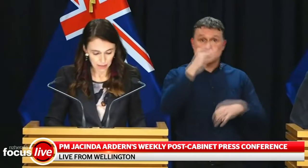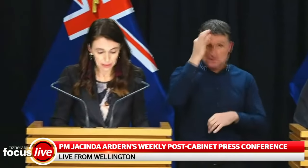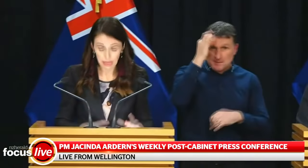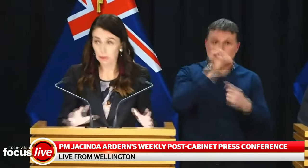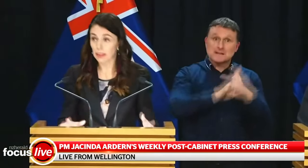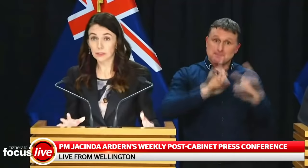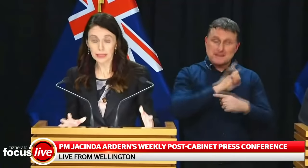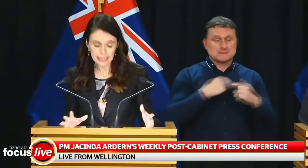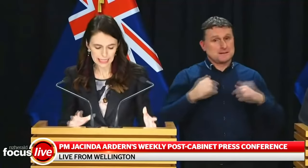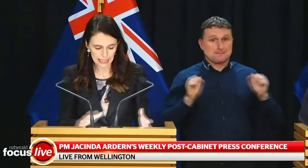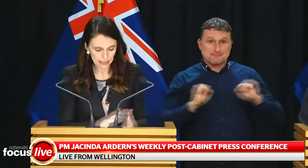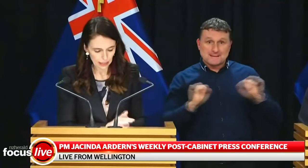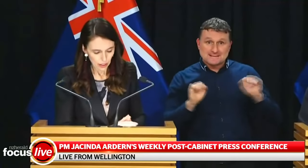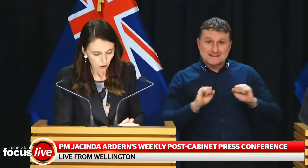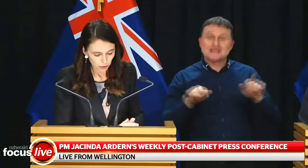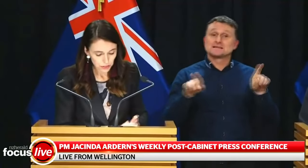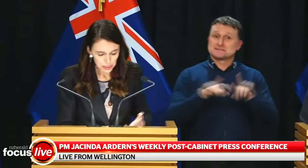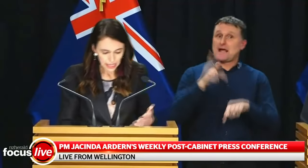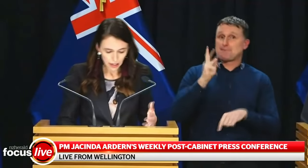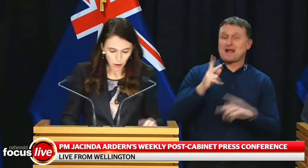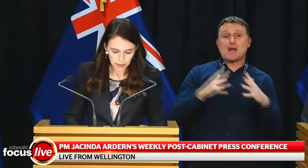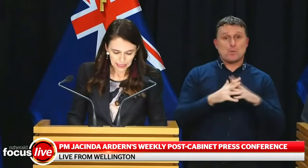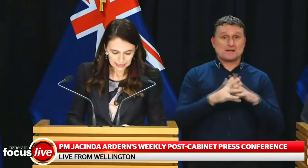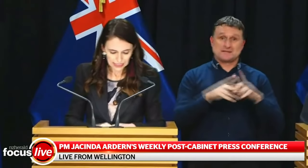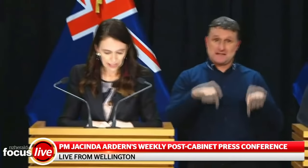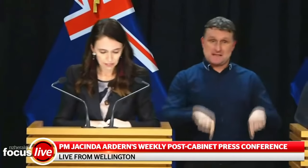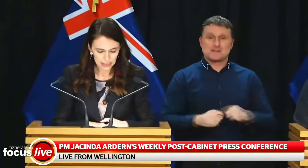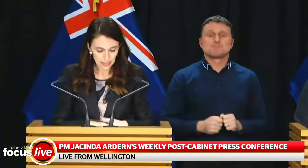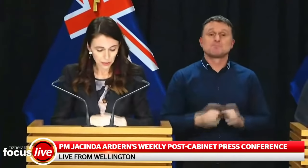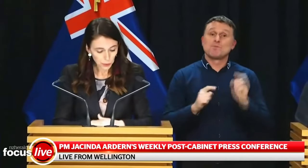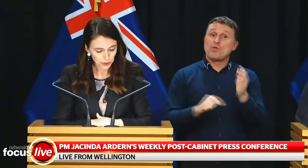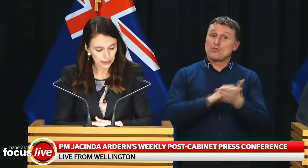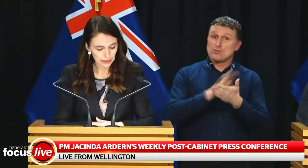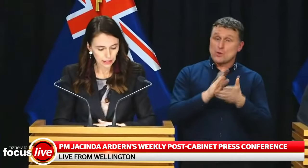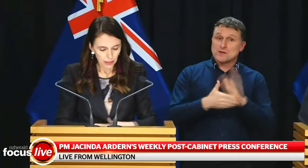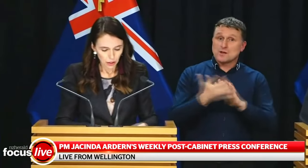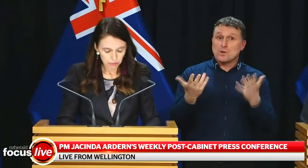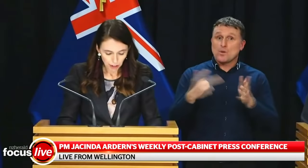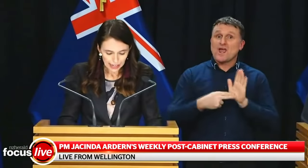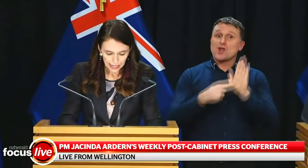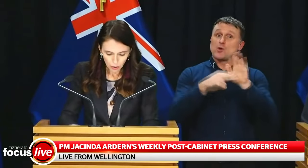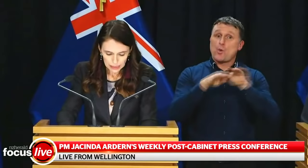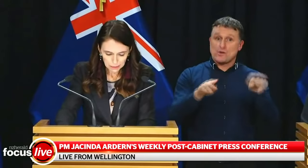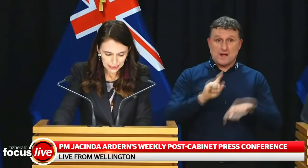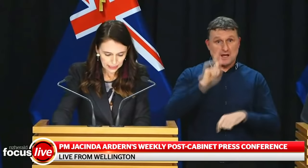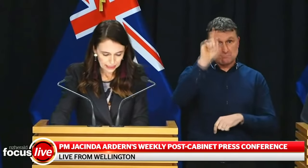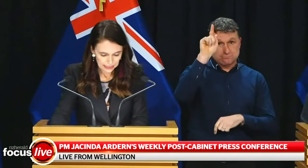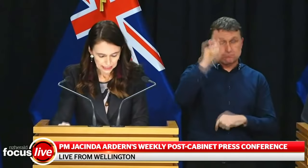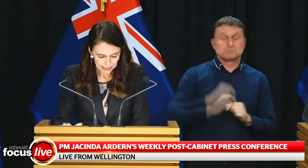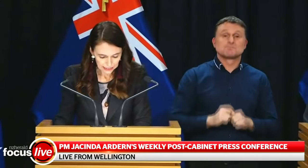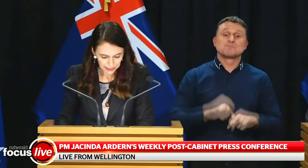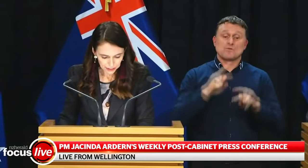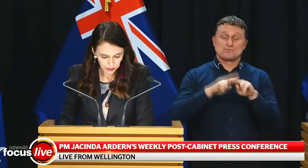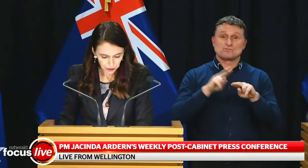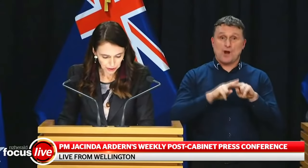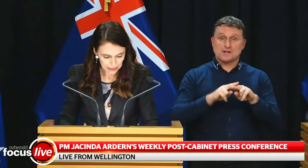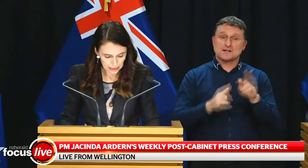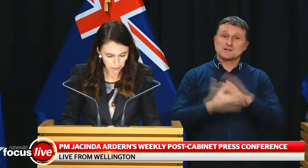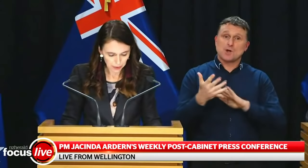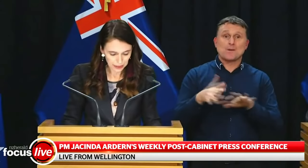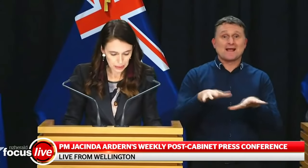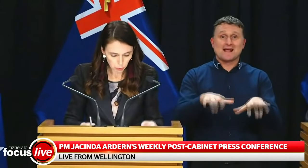meetings. The same applies for Wednesday. On Thursday, I'll be undertaking visits in Northland. On Friday, I'll be speaking at the Antarctic